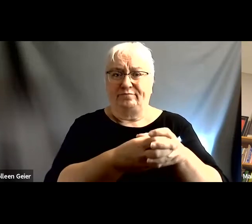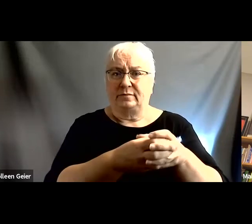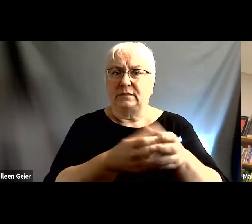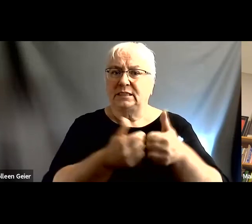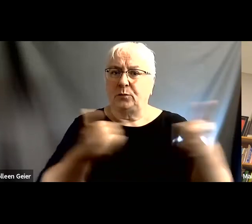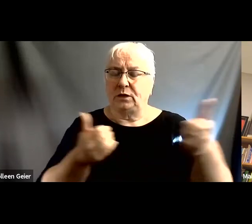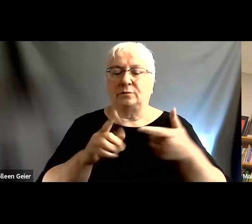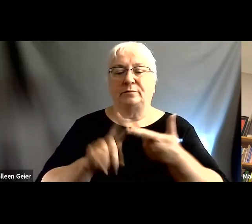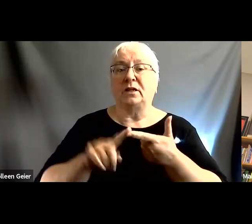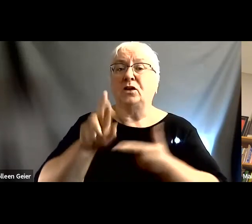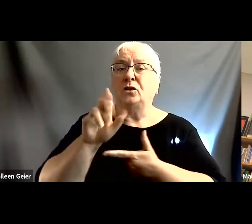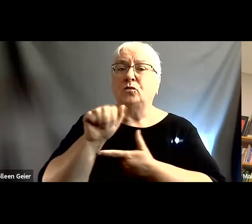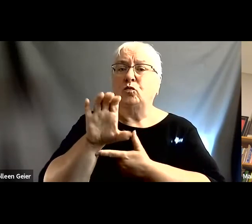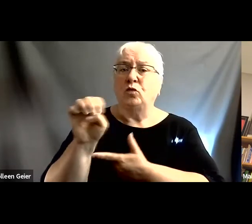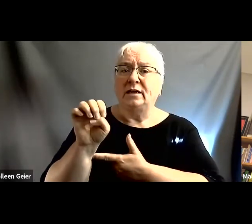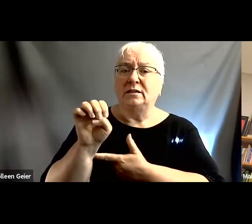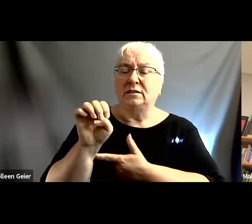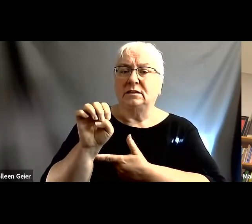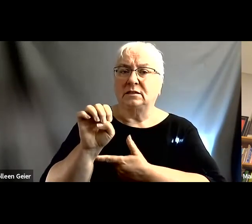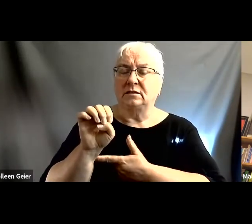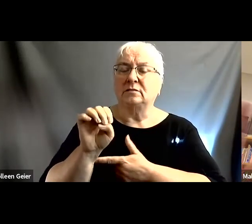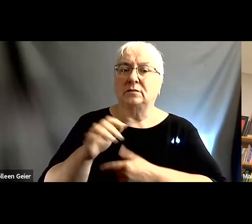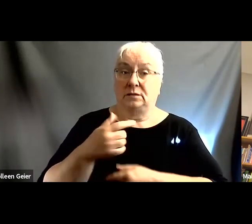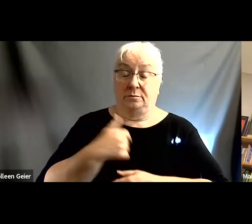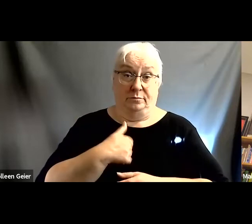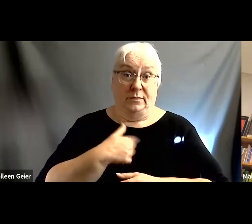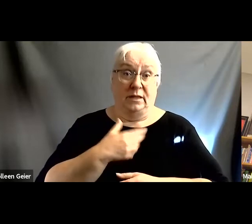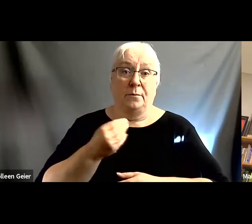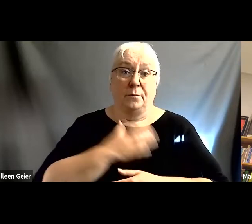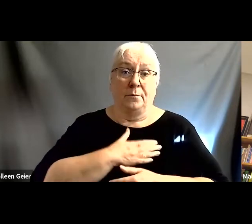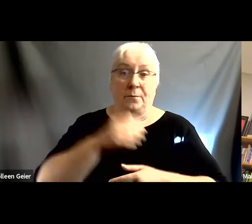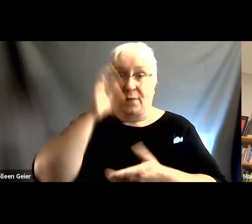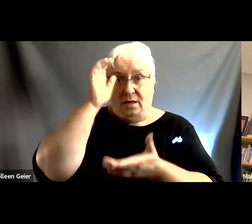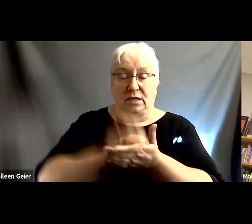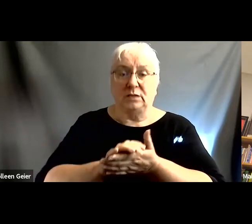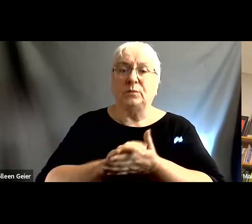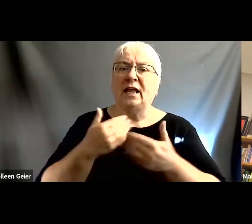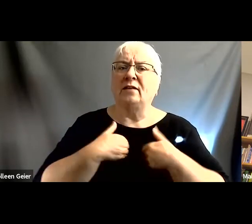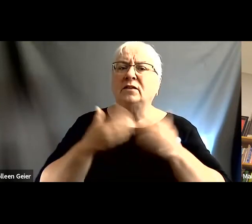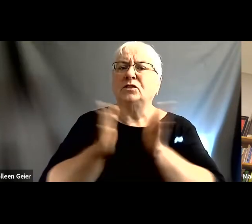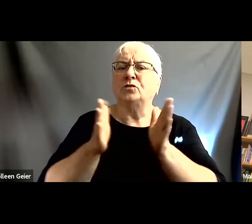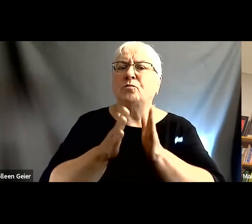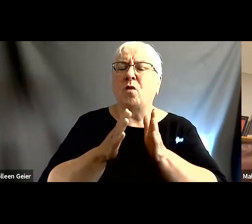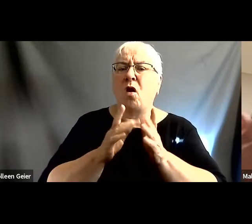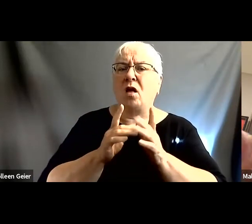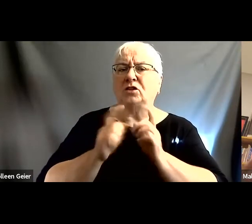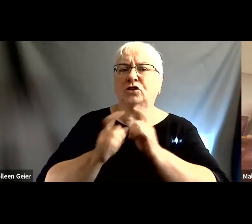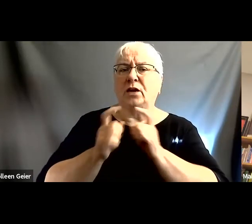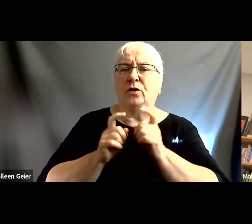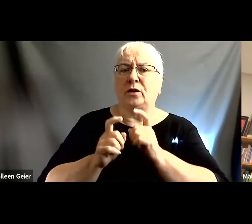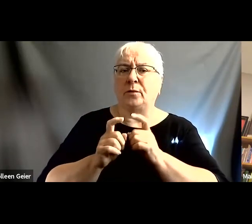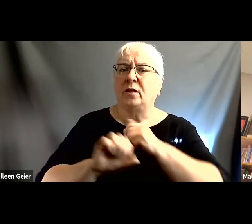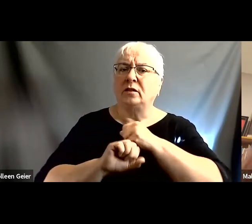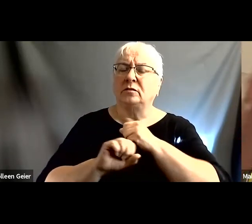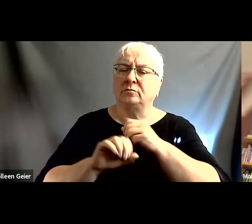ethnicity. In fact, I and my husband run a very small foundation, charitable foundation, to help children in the